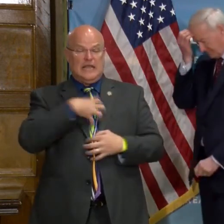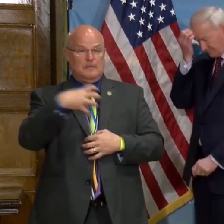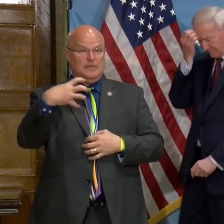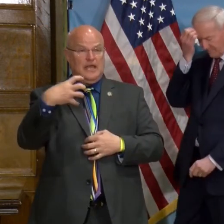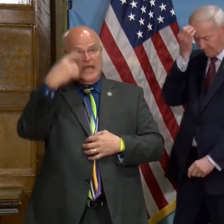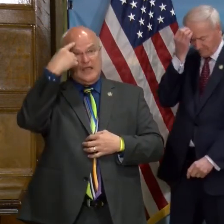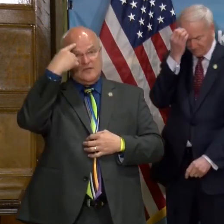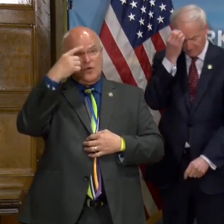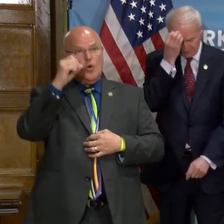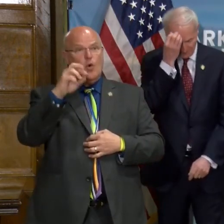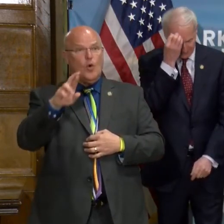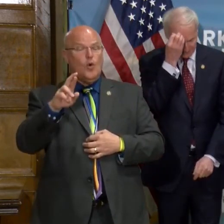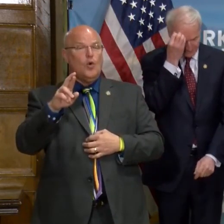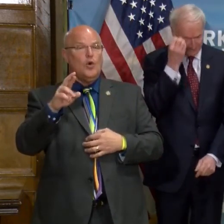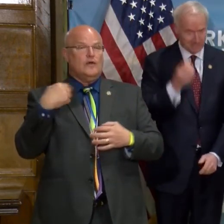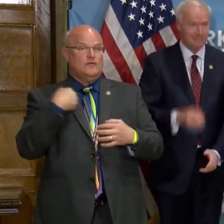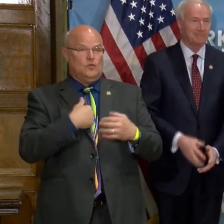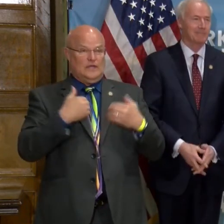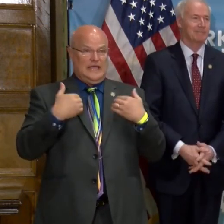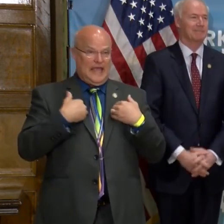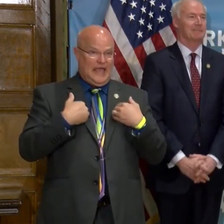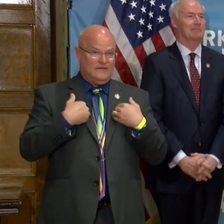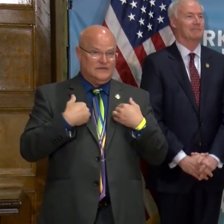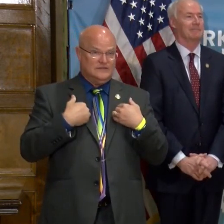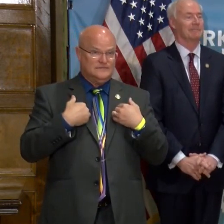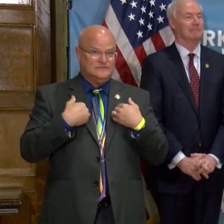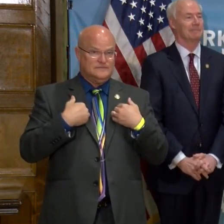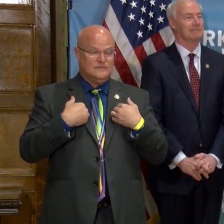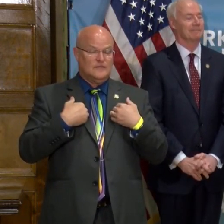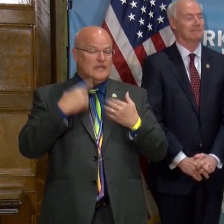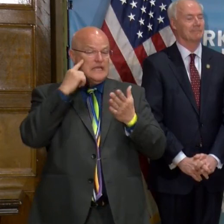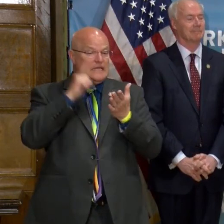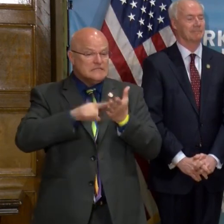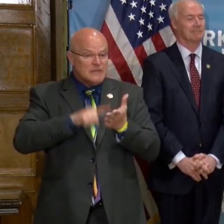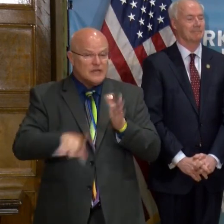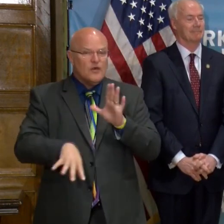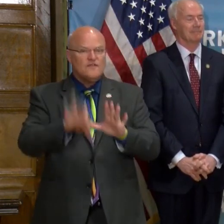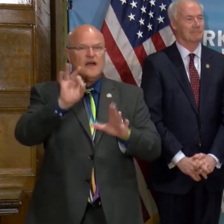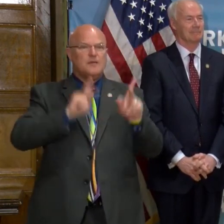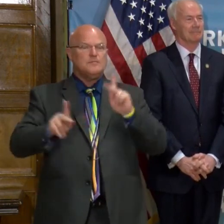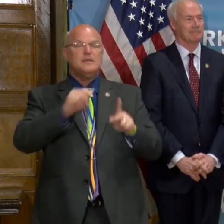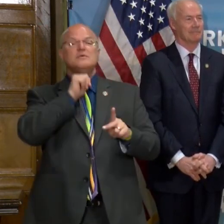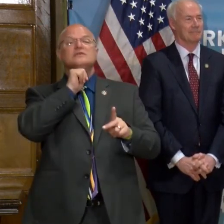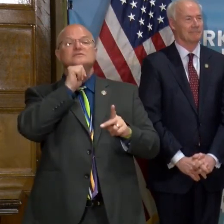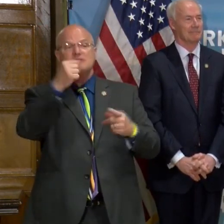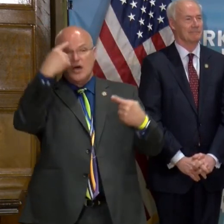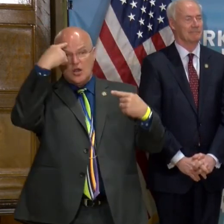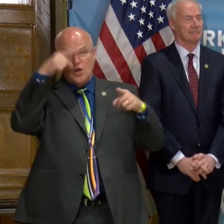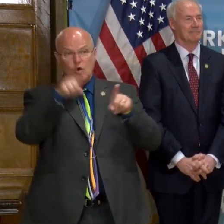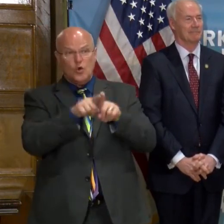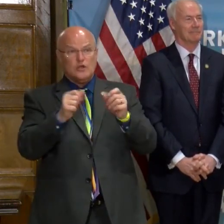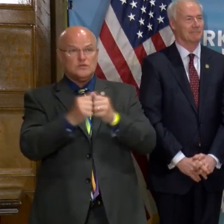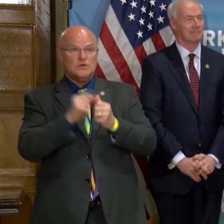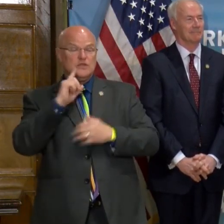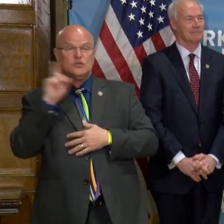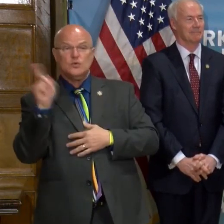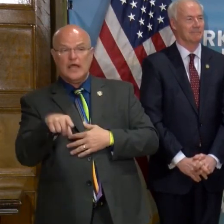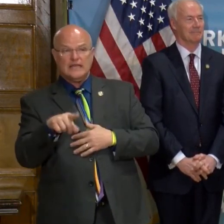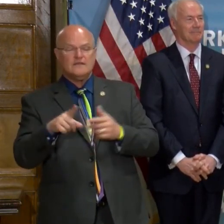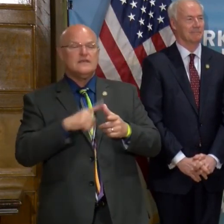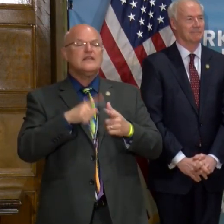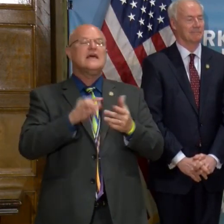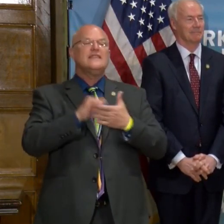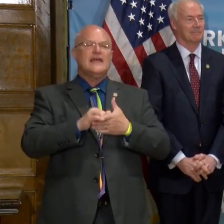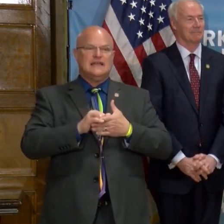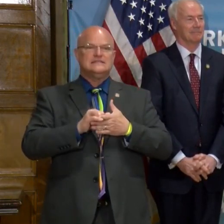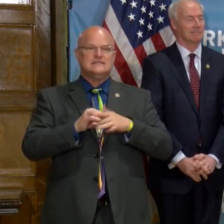complaint, or if we have an inspection and we find people not in accordance with the directive, then